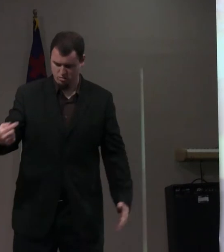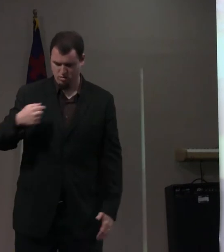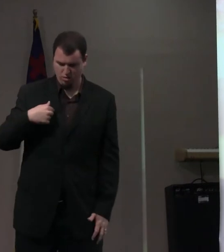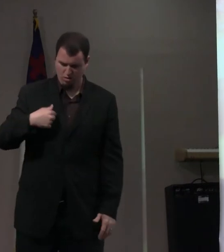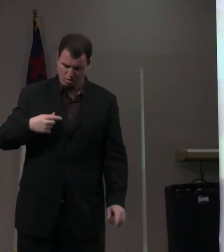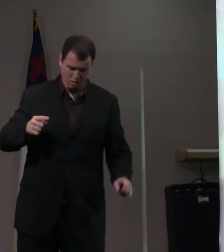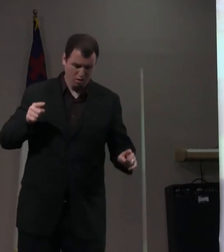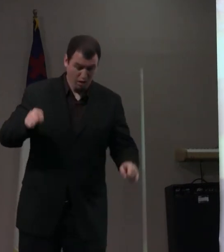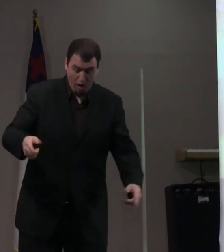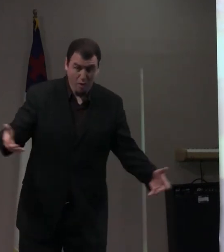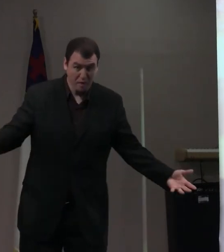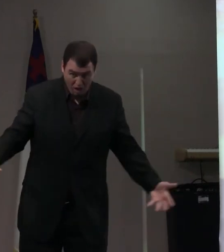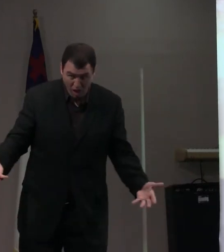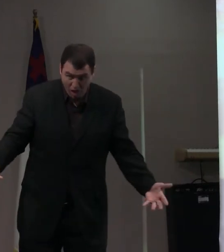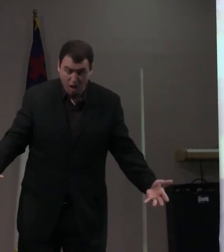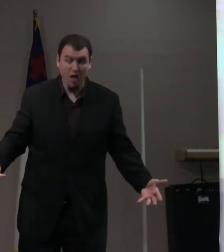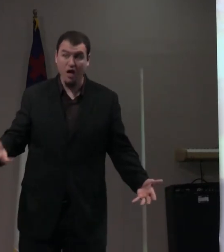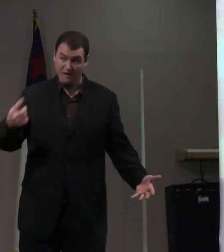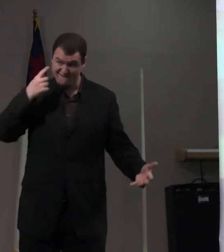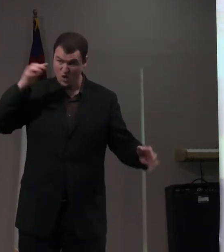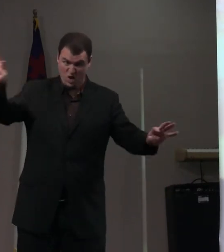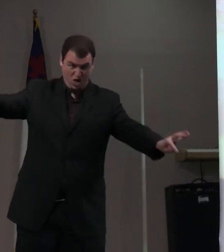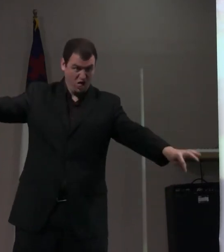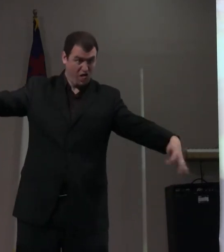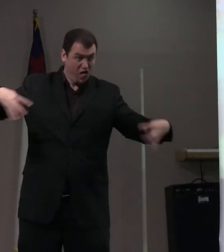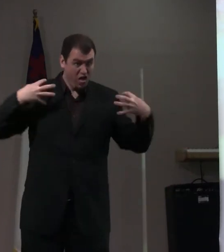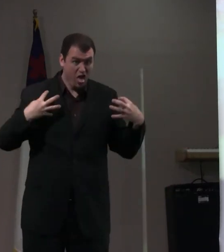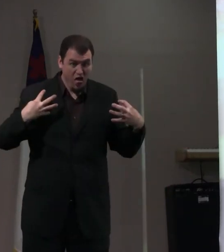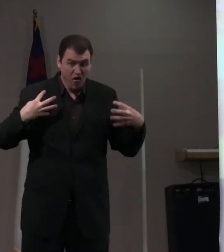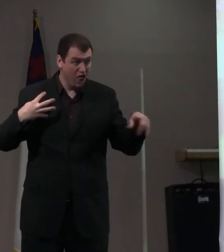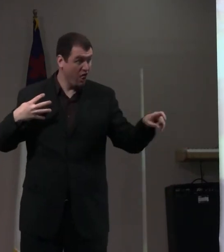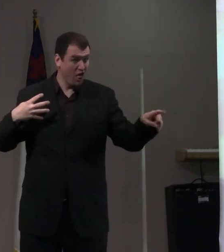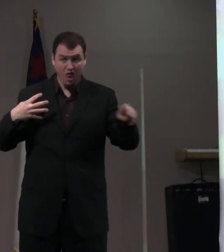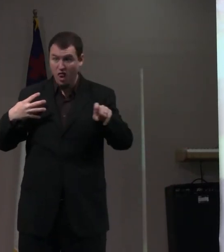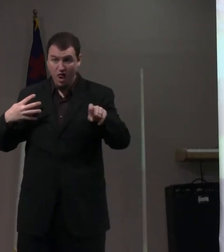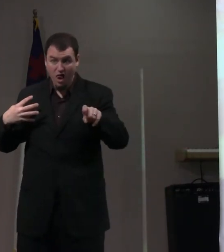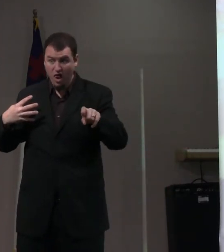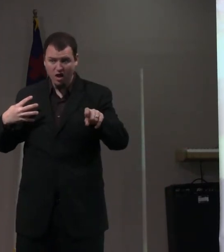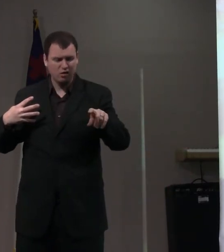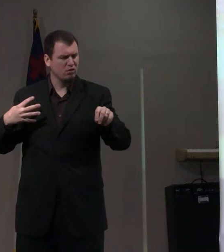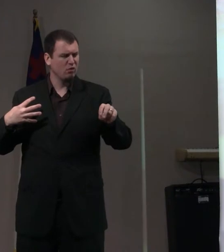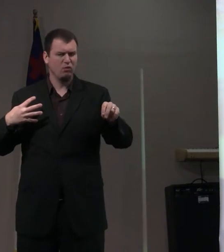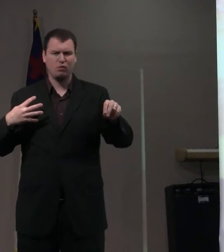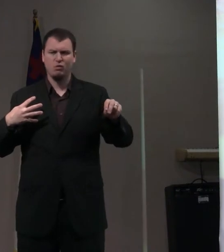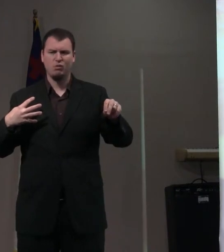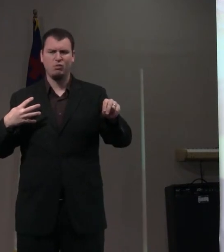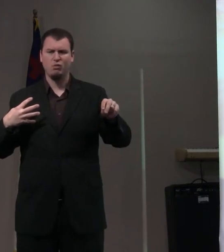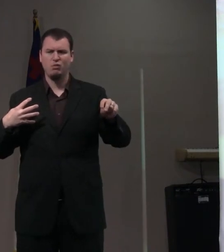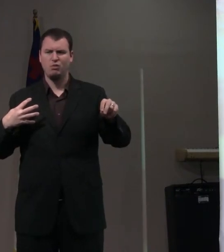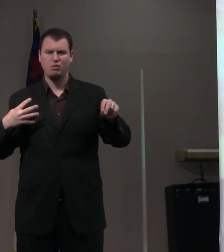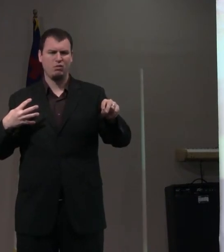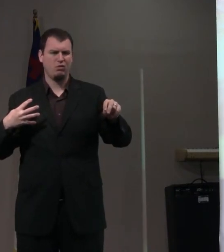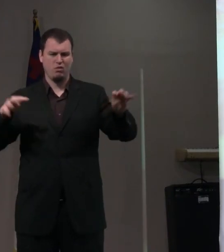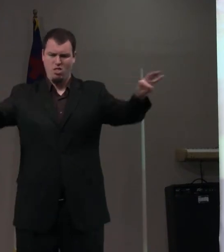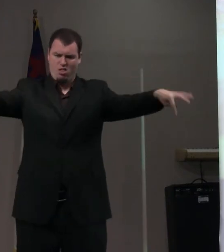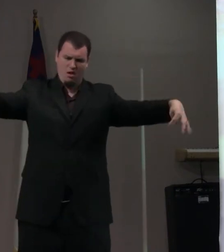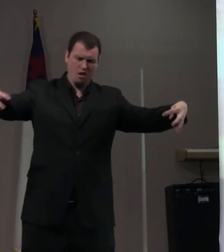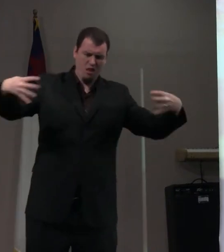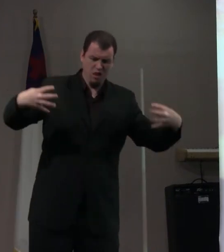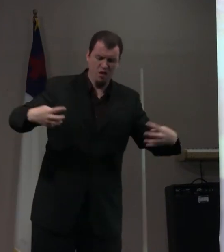in his message, I came to earth for everyone to honor me?